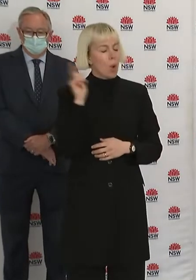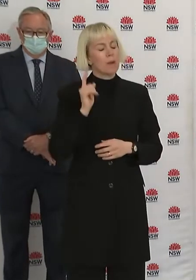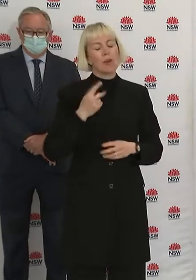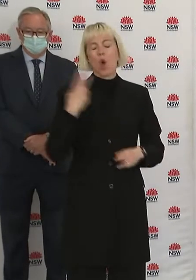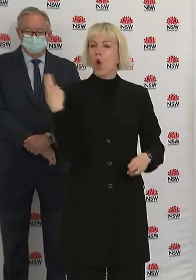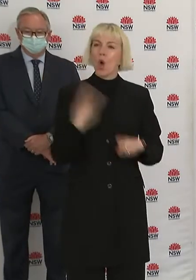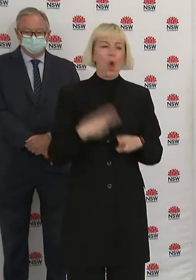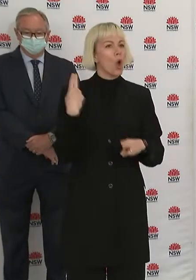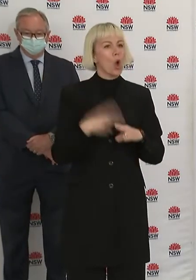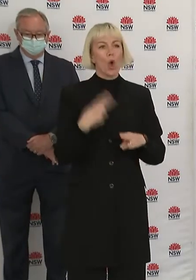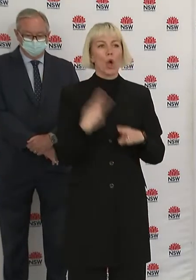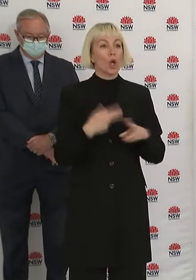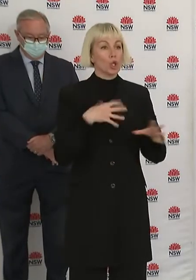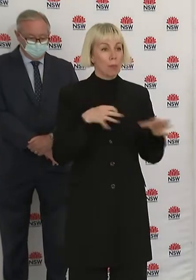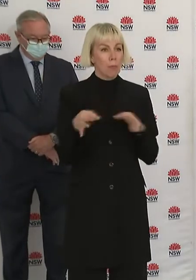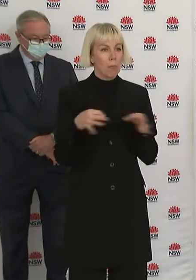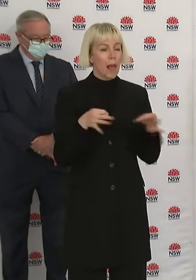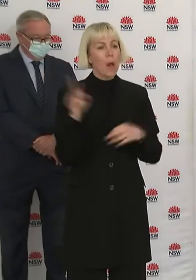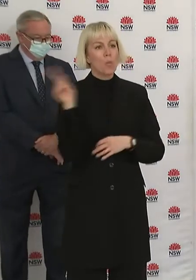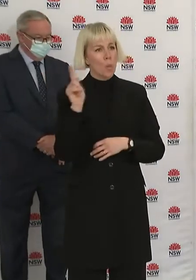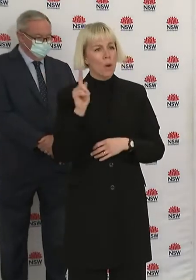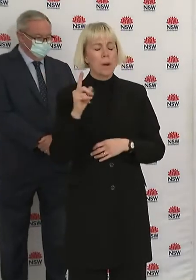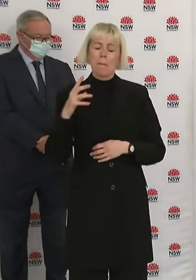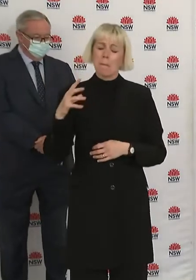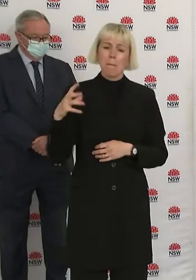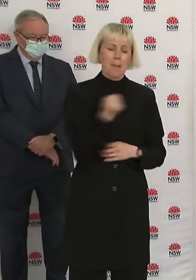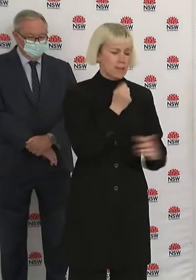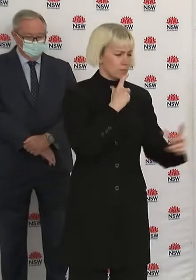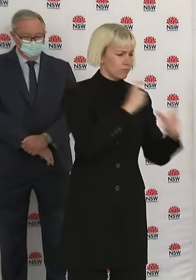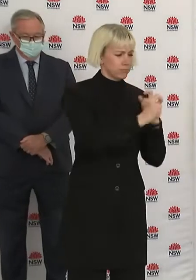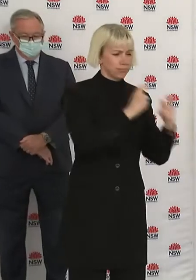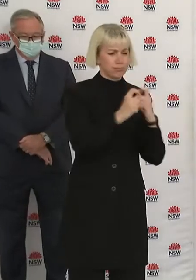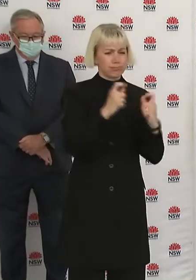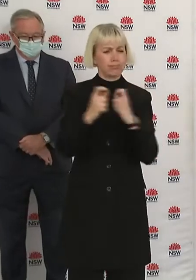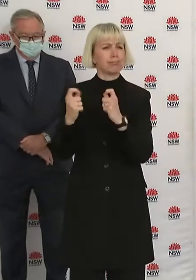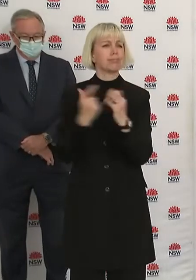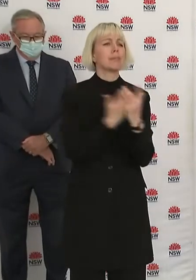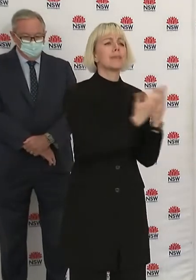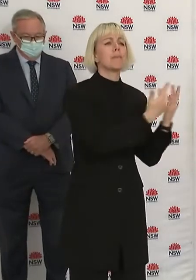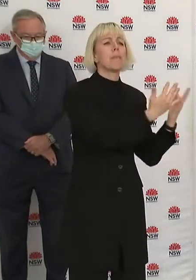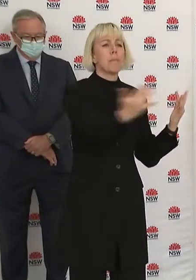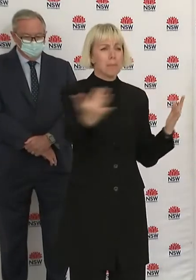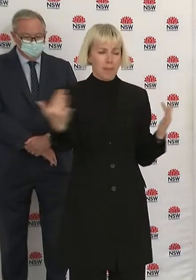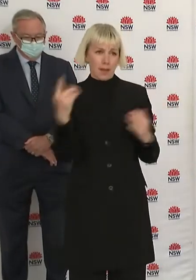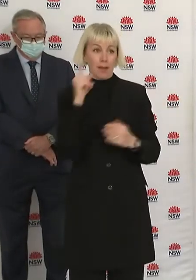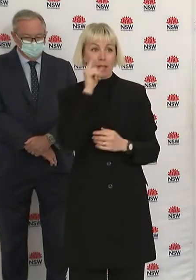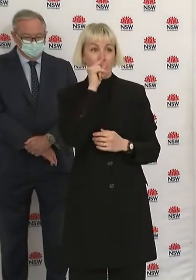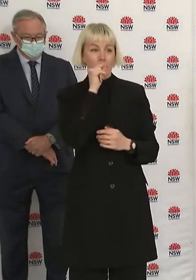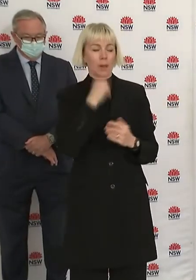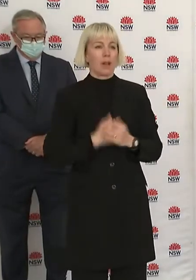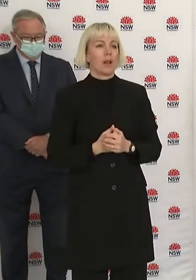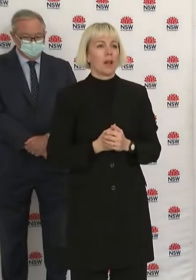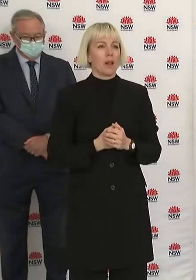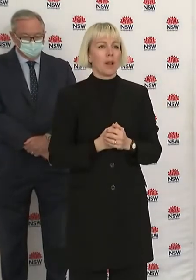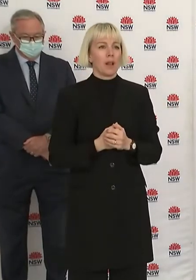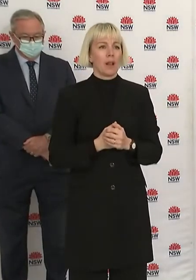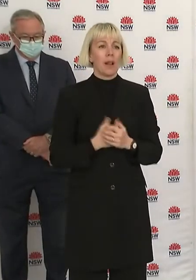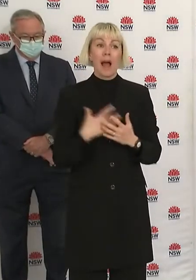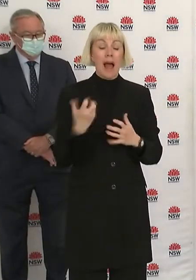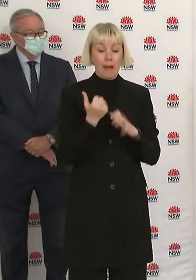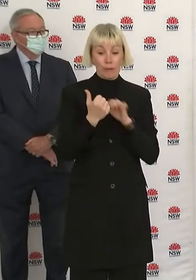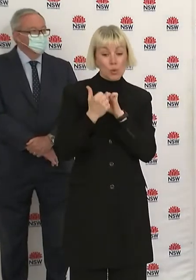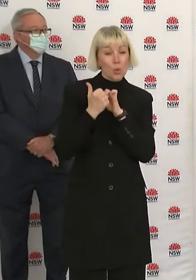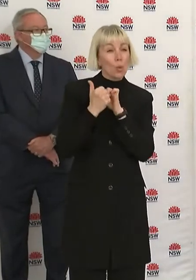many jabs in arms, and I think we need to work creatively and pragmatically with all the states and territories